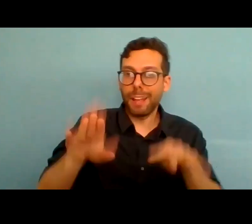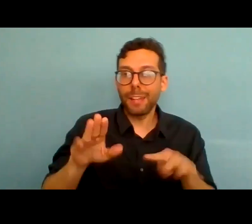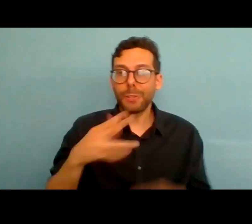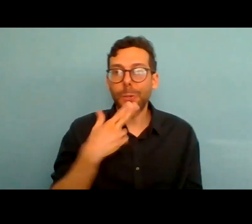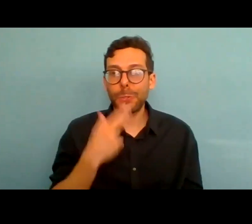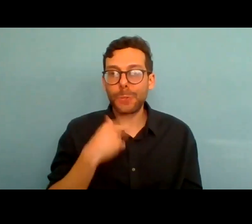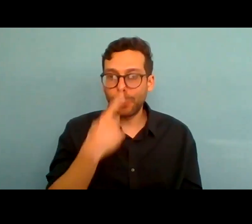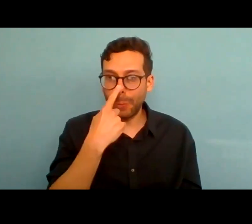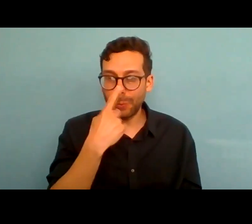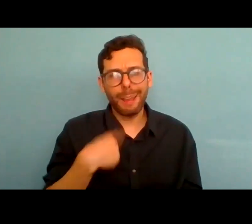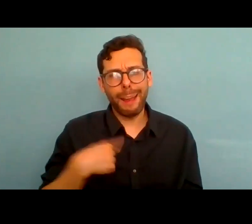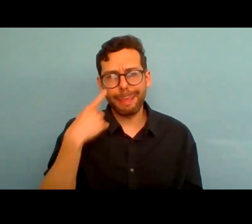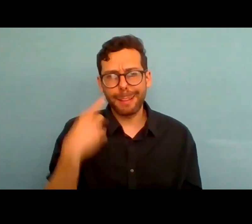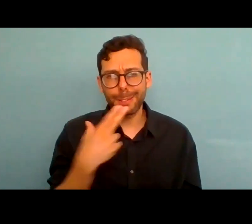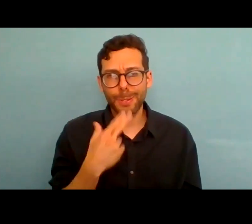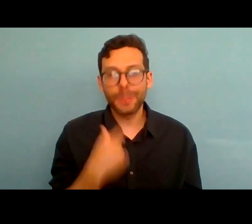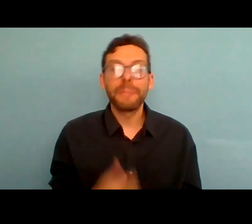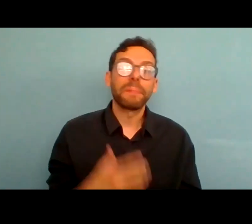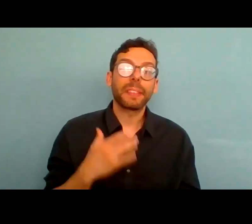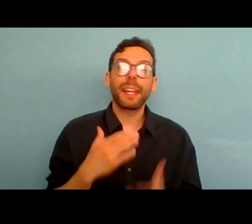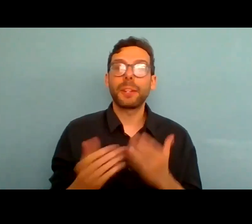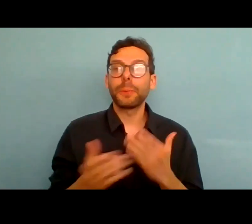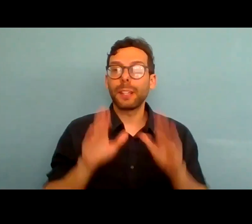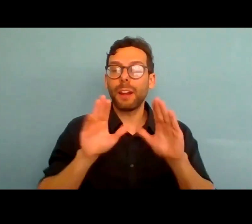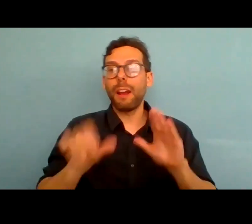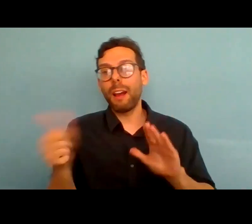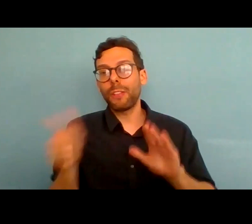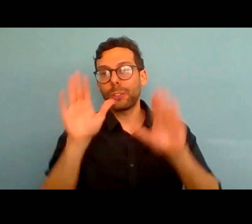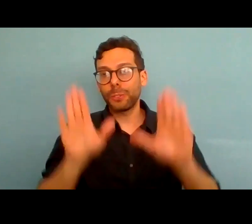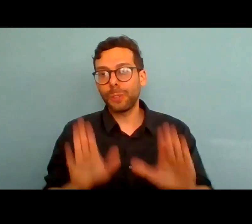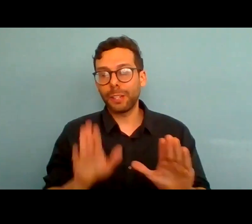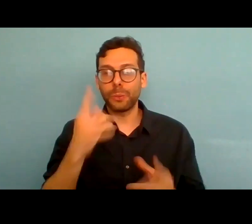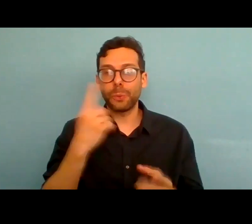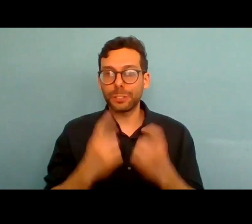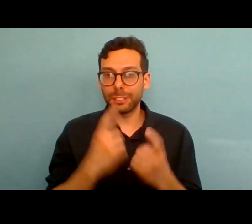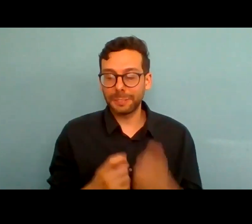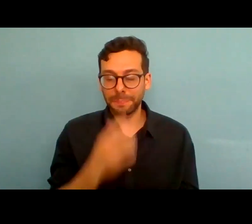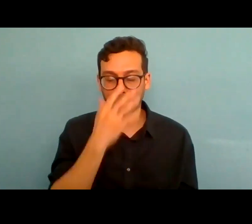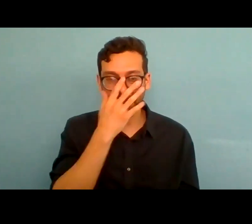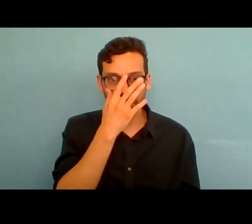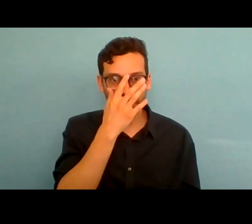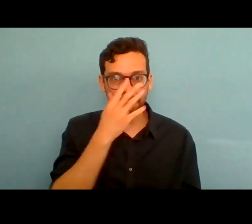let's look at some other great questions that are coming in. All right, so